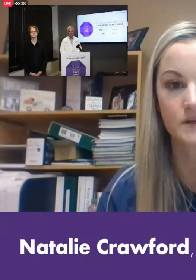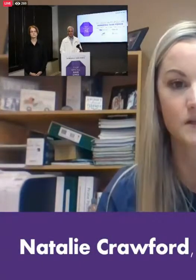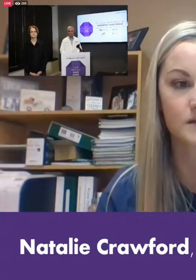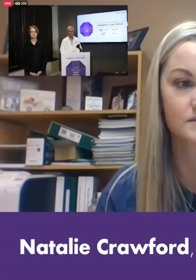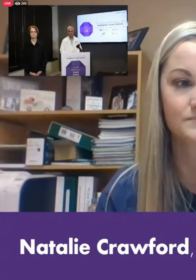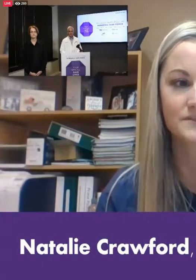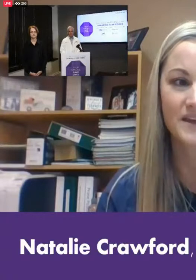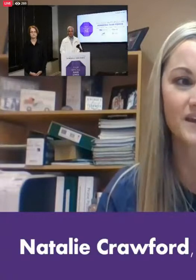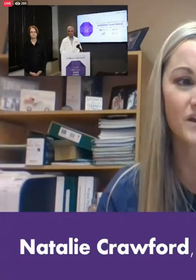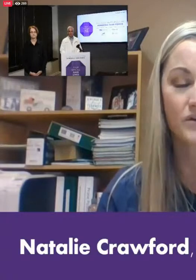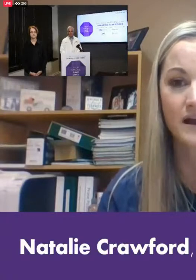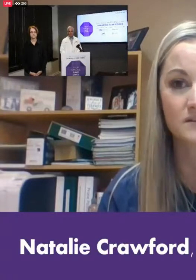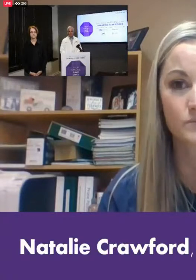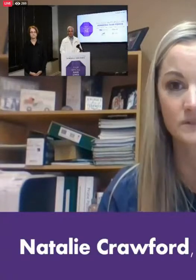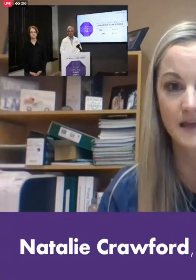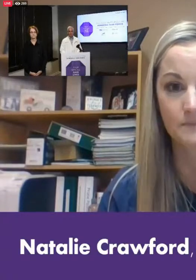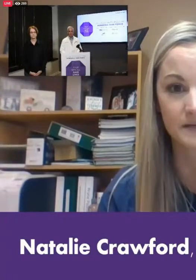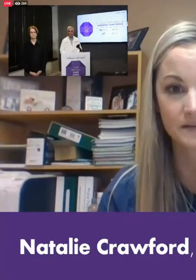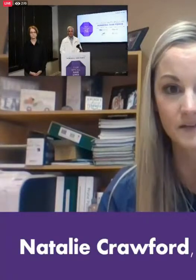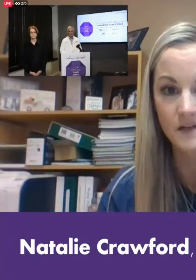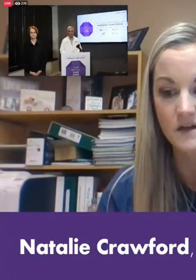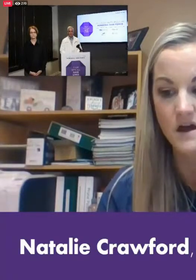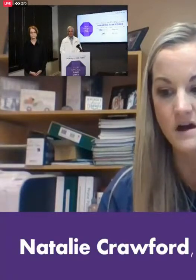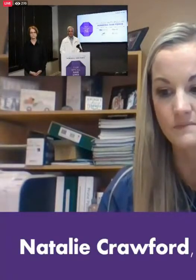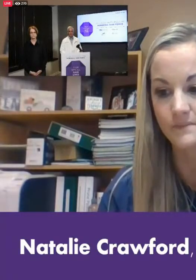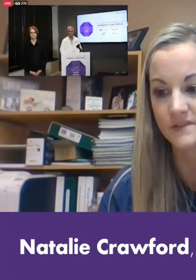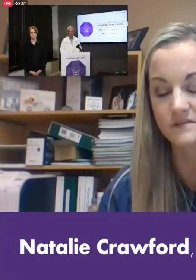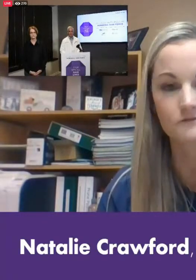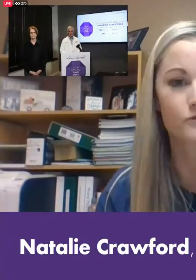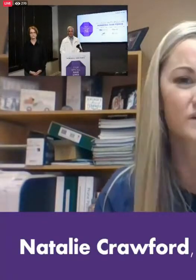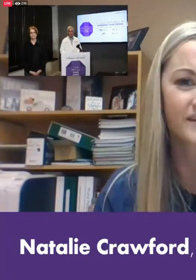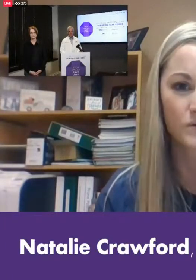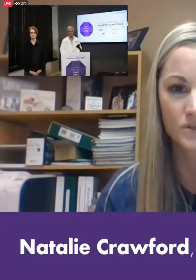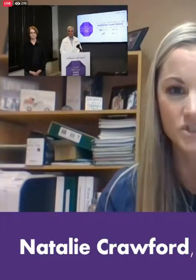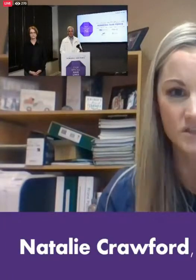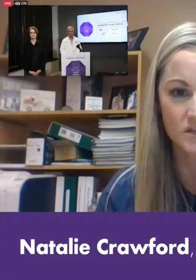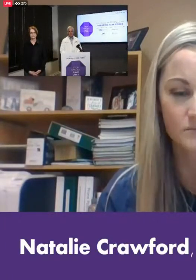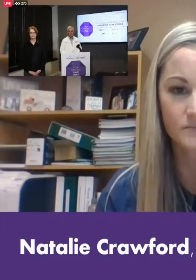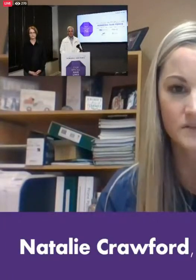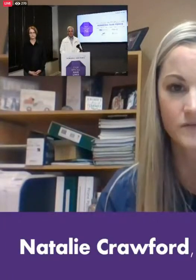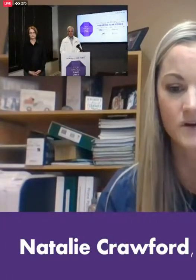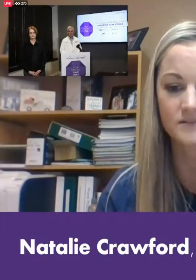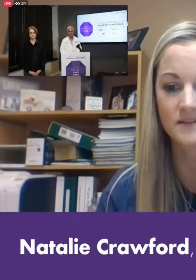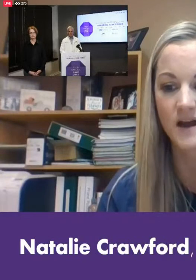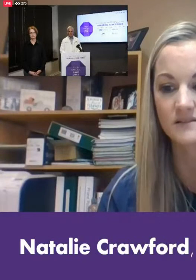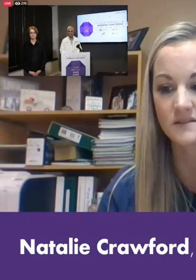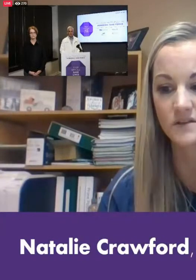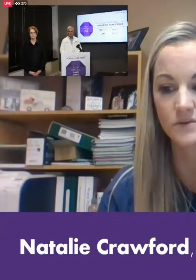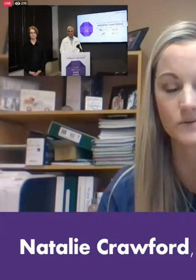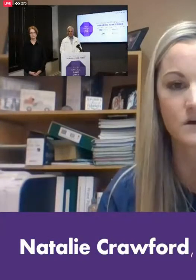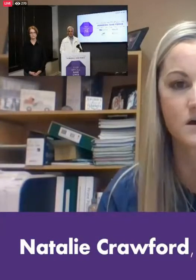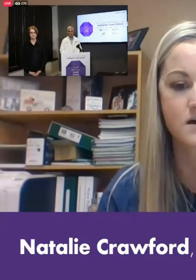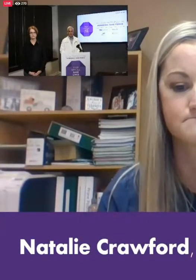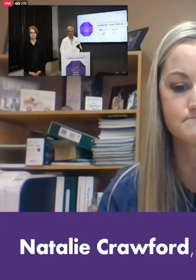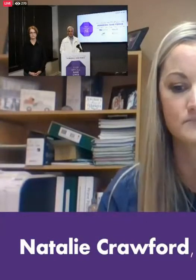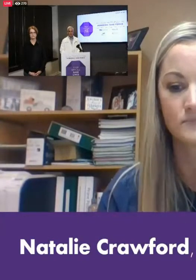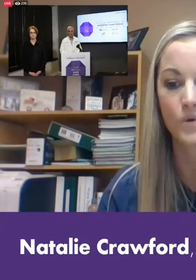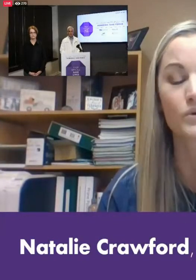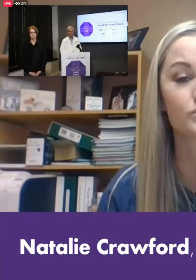good news. A lot of times they cannot grasp what's happening. This is a foreign language to them as far as the